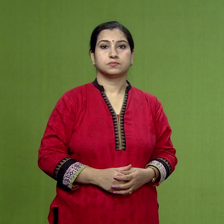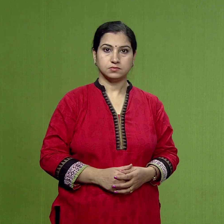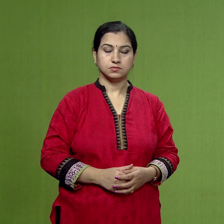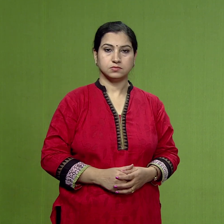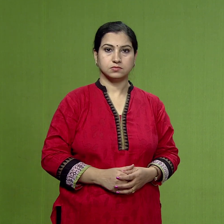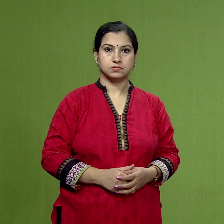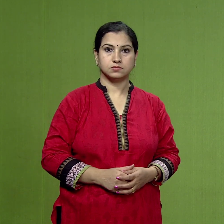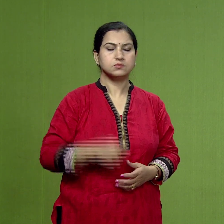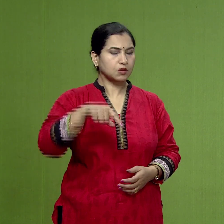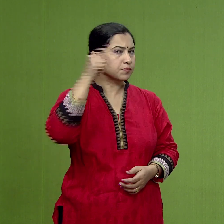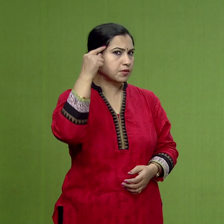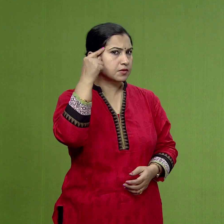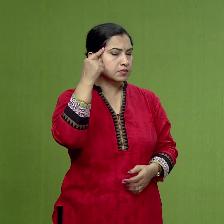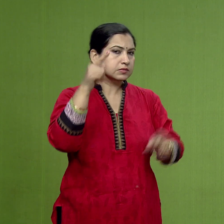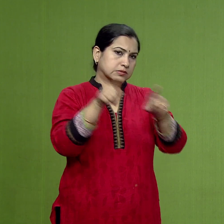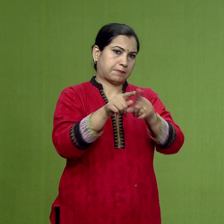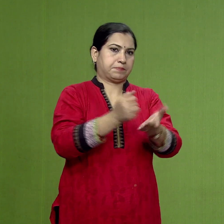Let us think and understand.